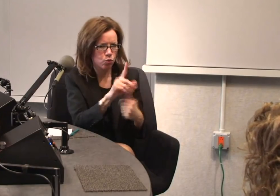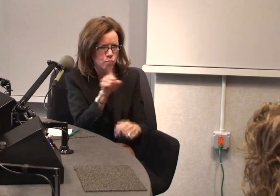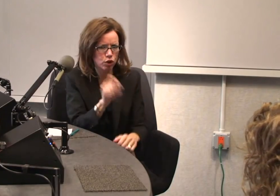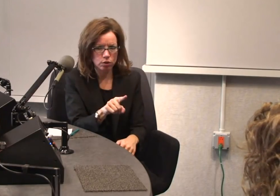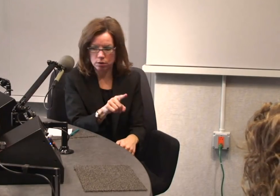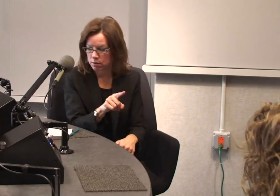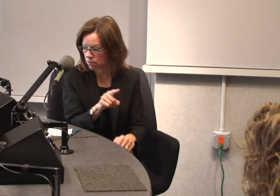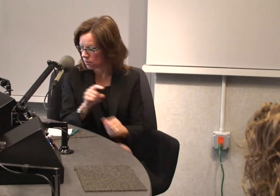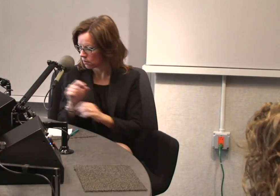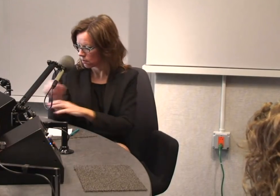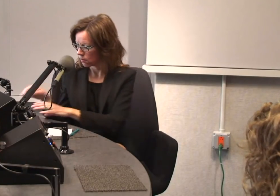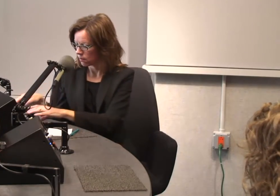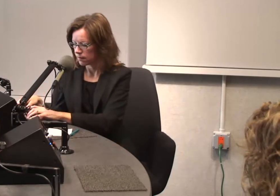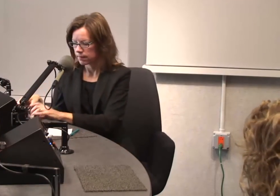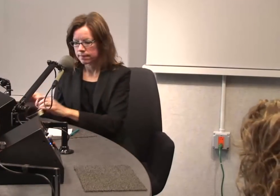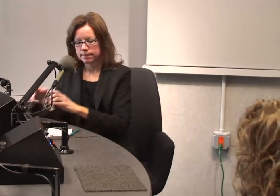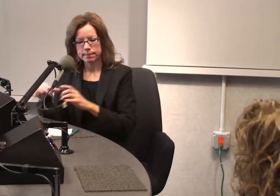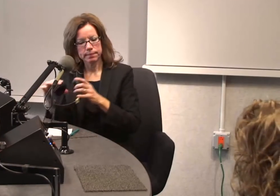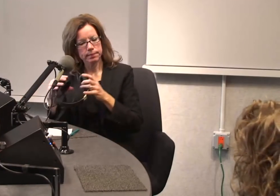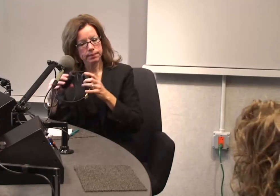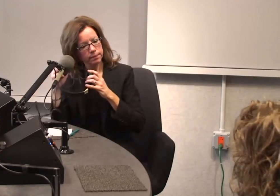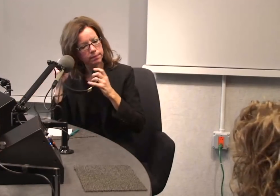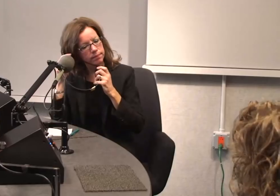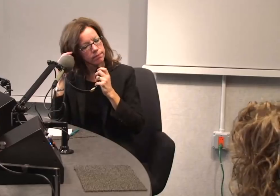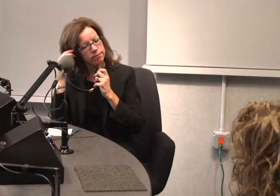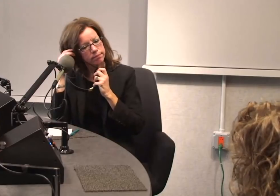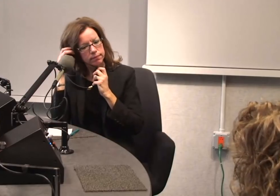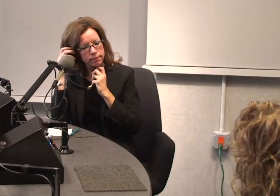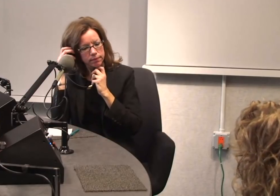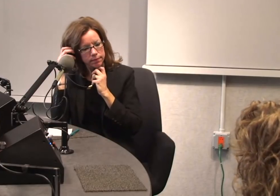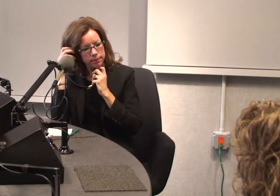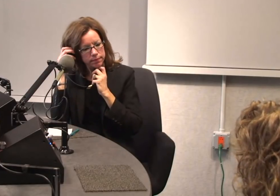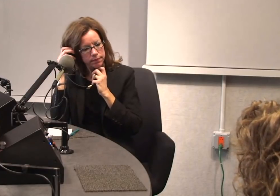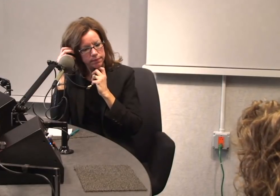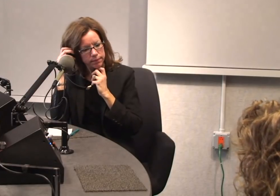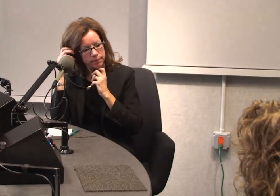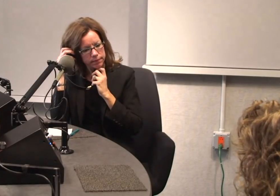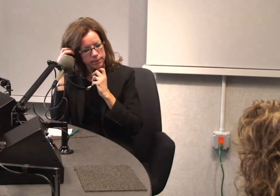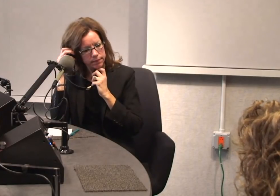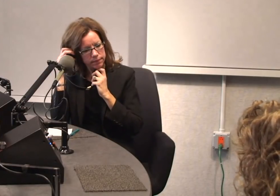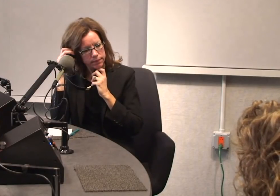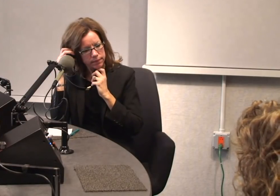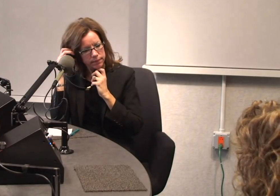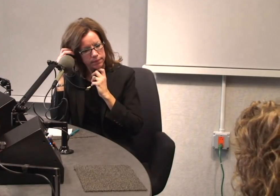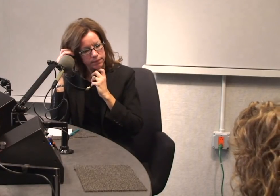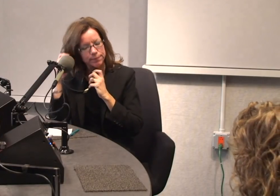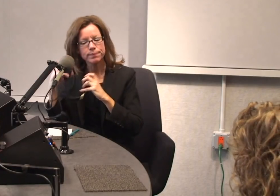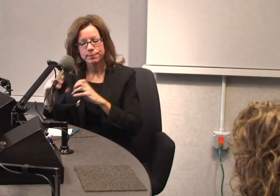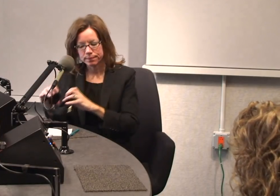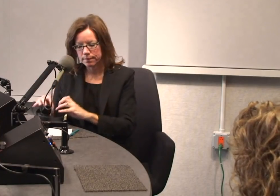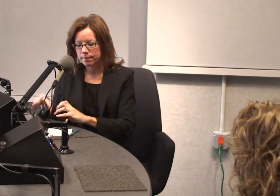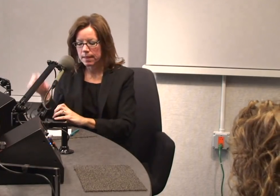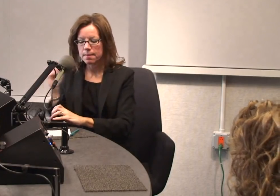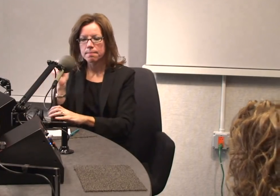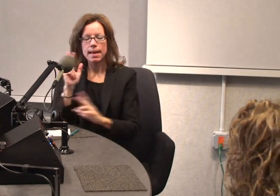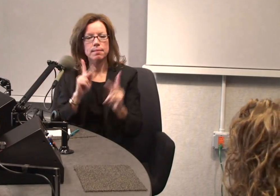Hi, Kojo. Thank you very much for taking my call. I want to bring up something that a lot of people aren't familiar with. It's called Cued Speech. It's spelled C-U-E